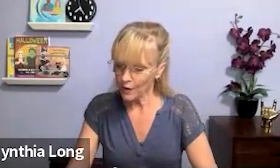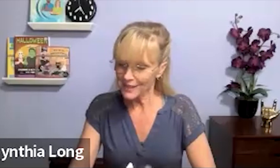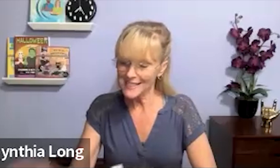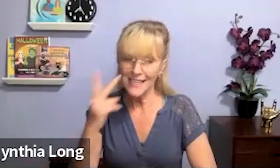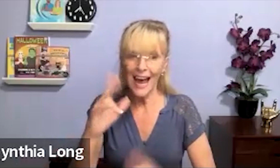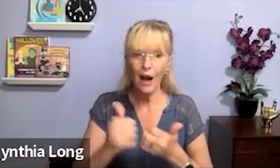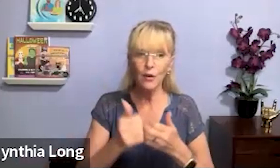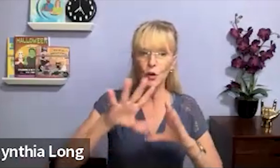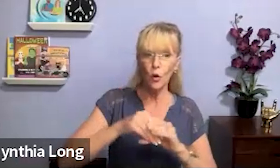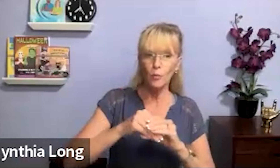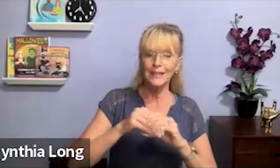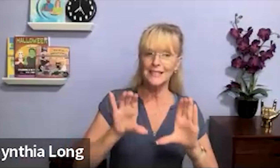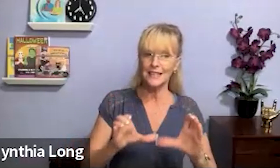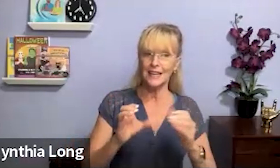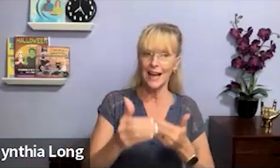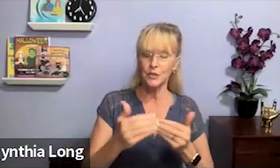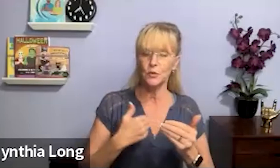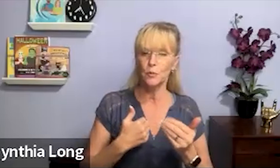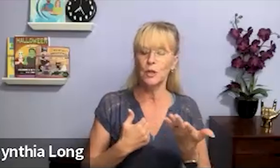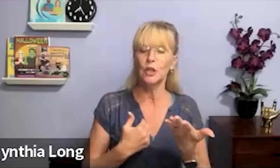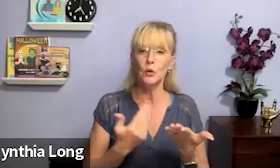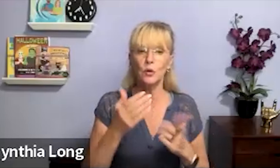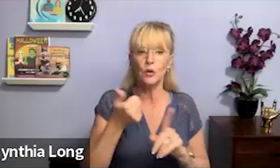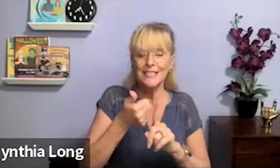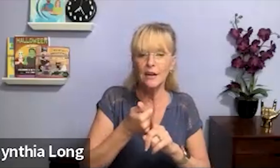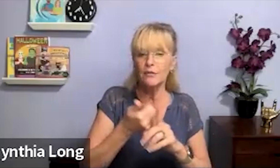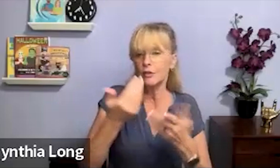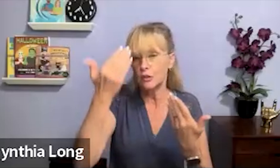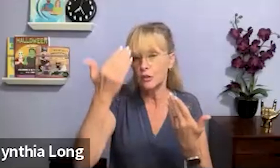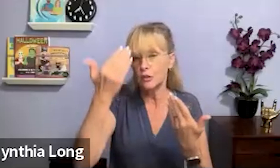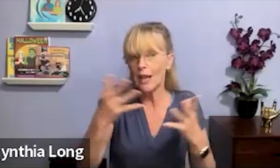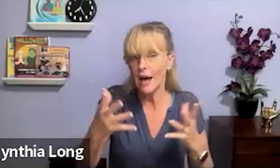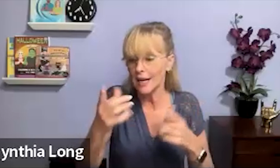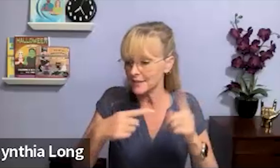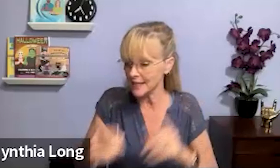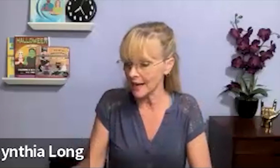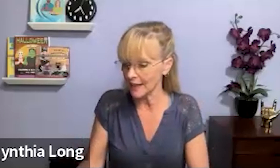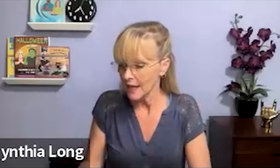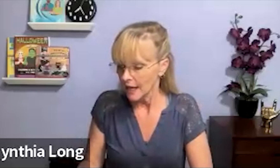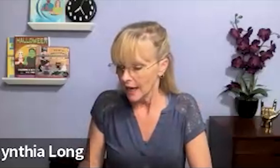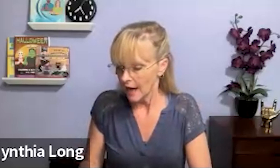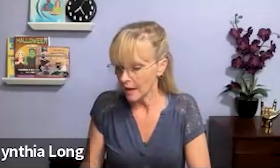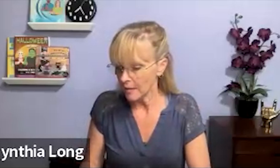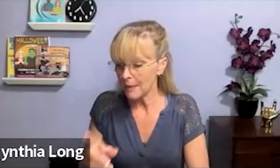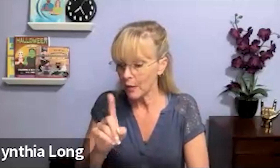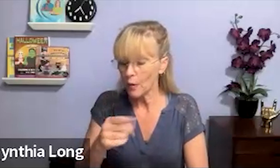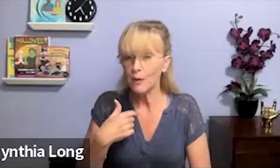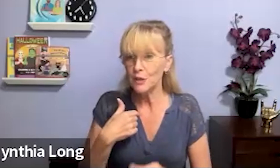We're going to see how do you incorporate this in the classroom when you yourself, you don't know a lot of sign. And by the way, we do